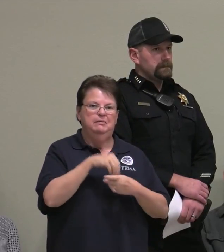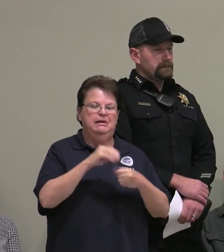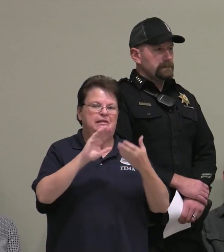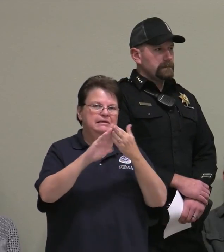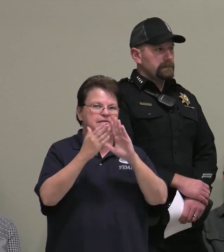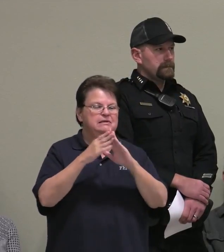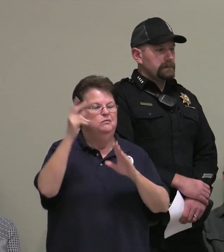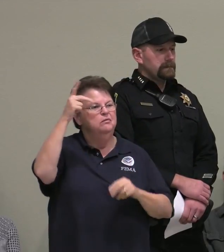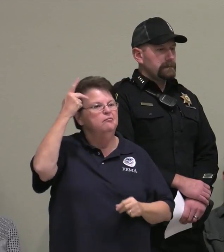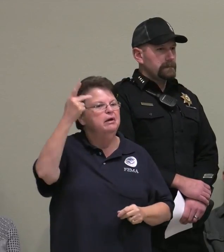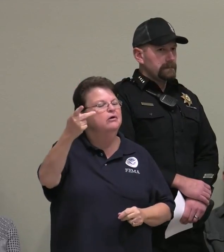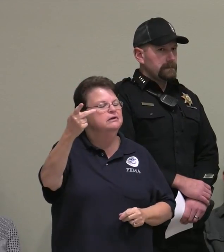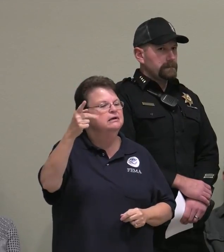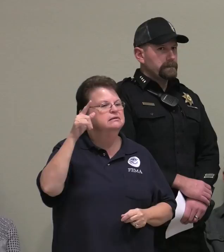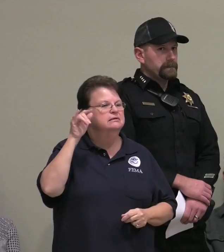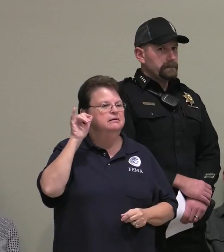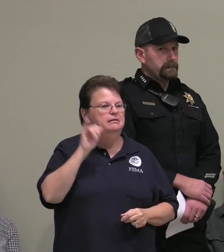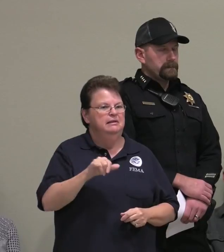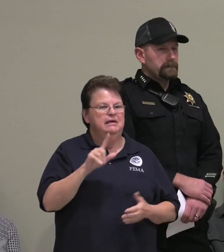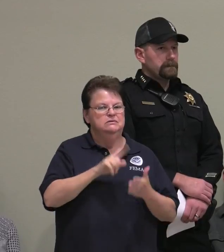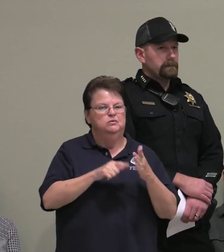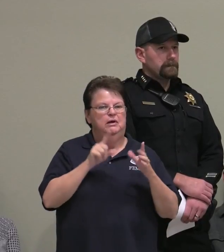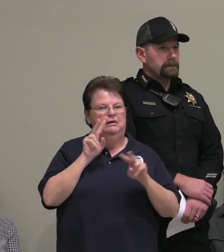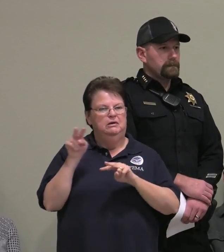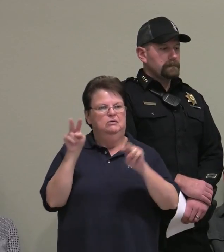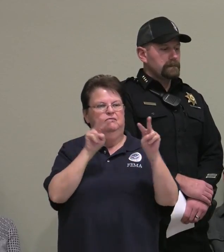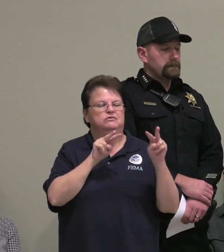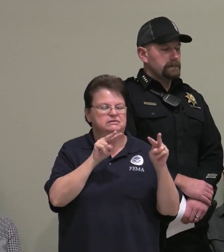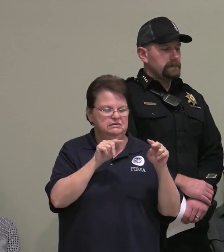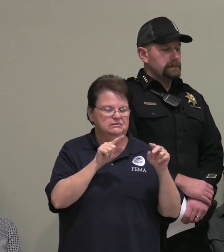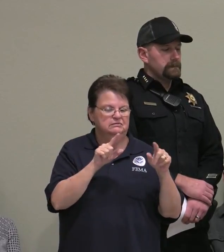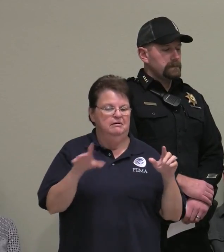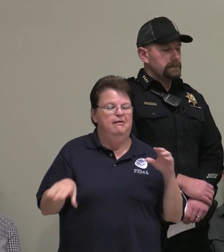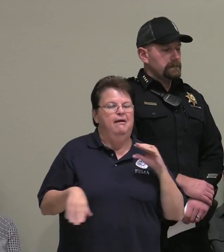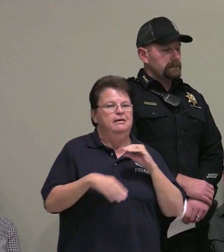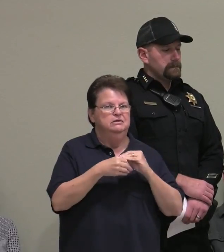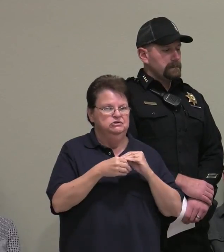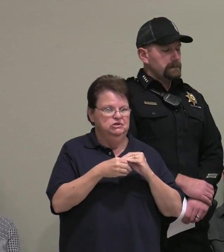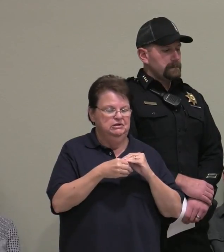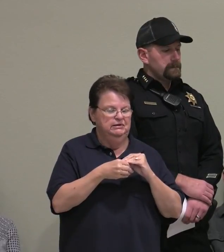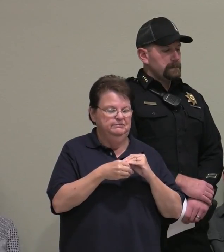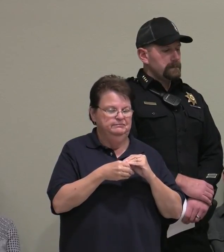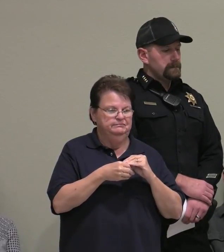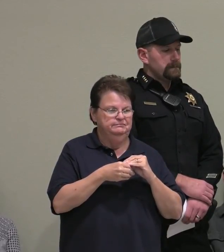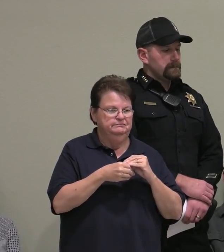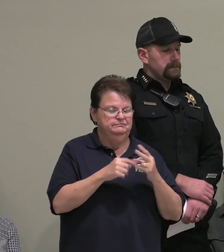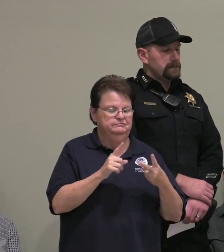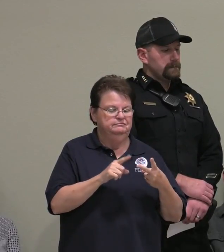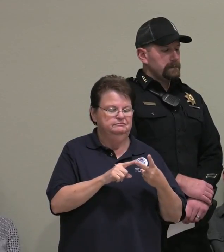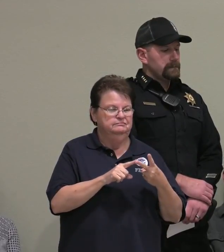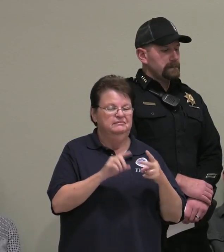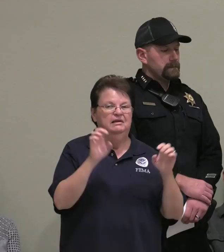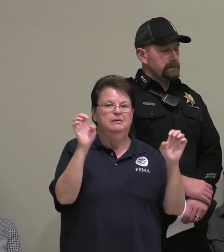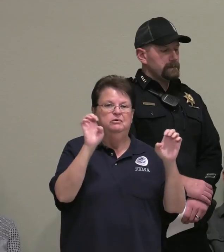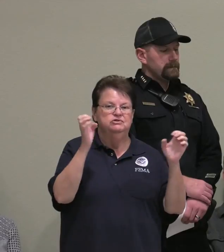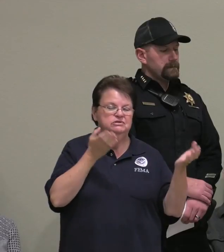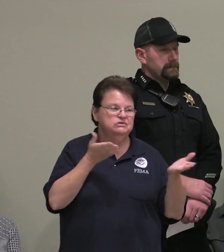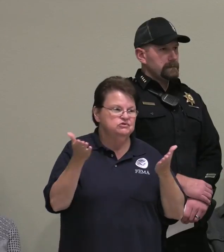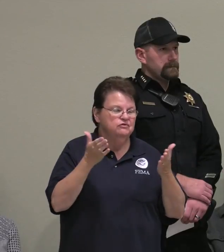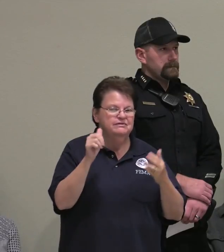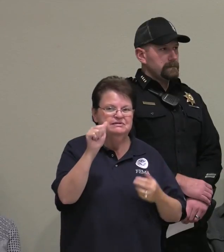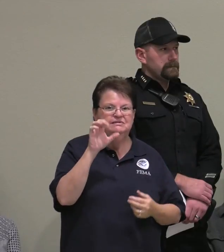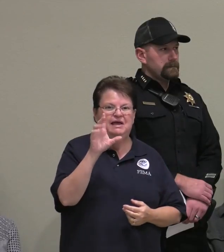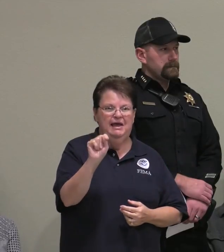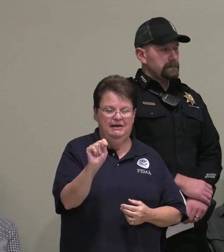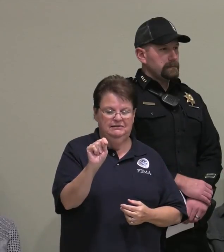of Paradise, which is the jurisdiction that he oversees. In addition to that, there is something called the Emergency Services Act,